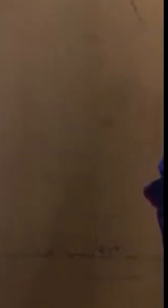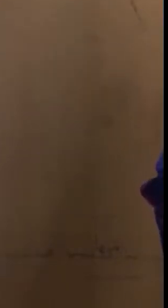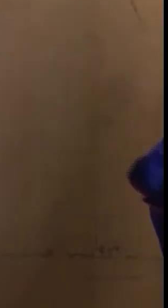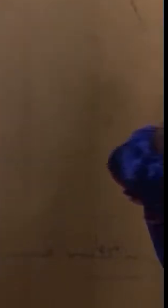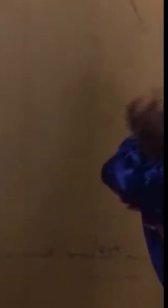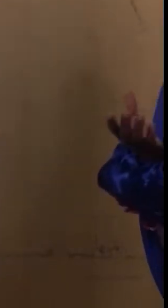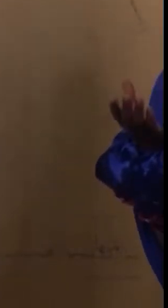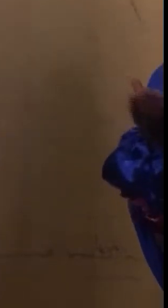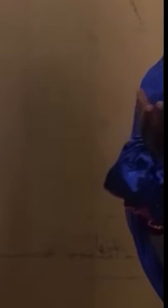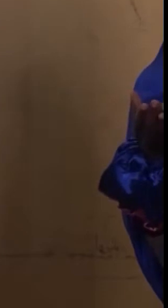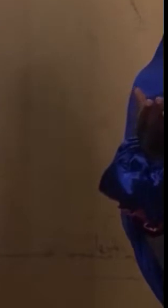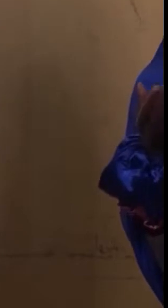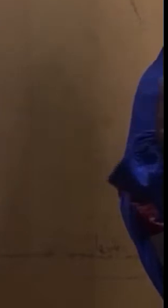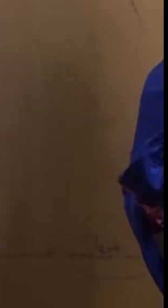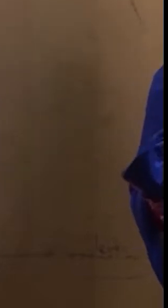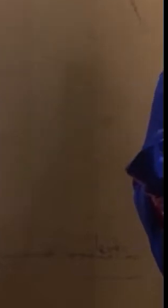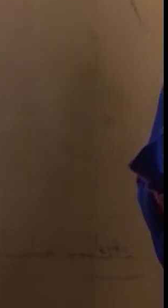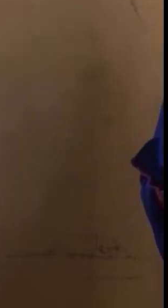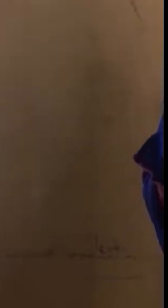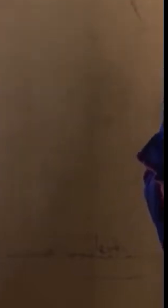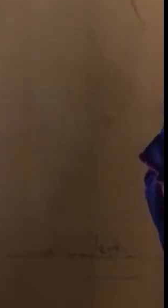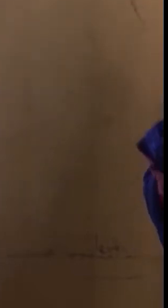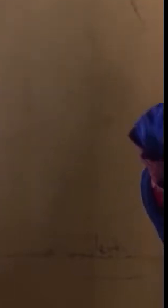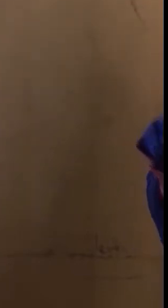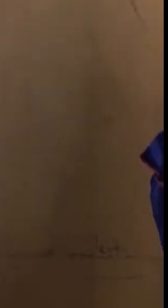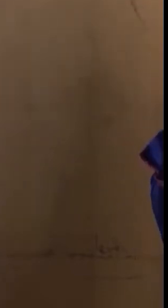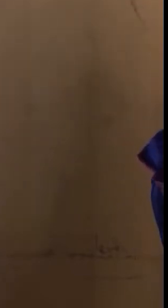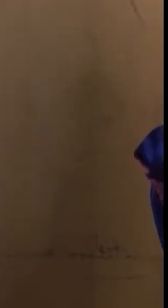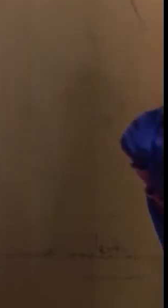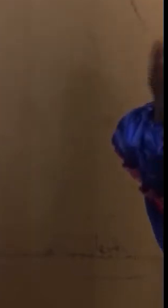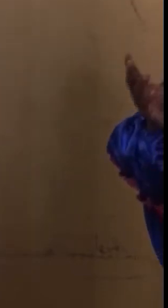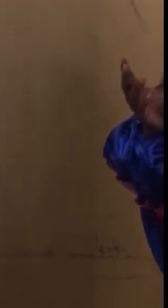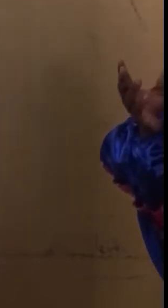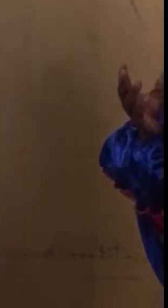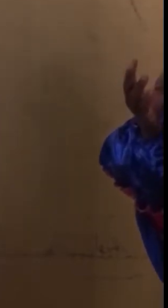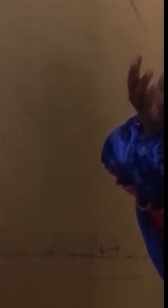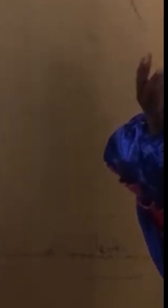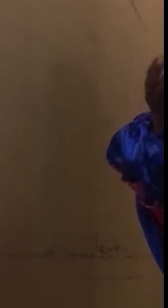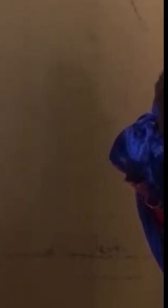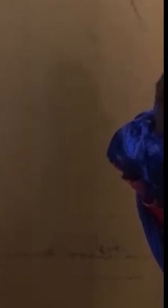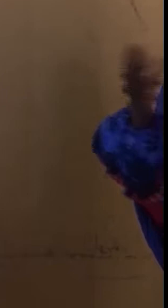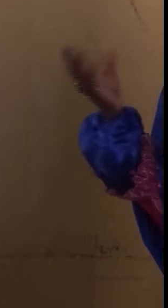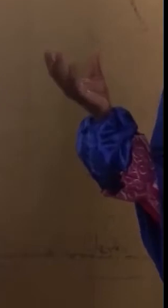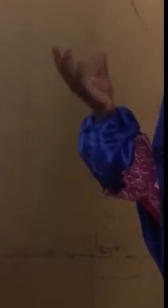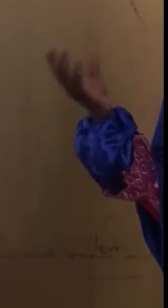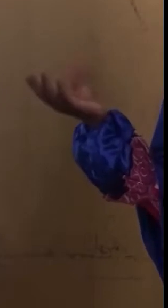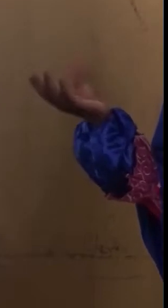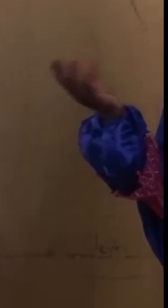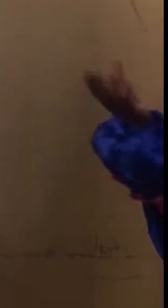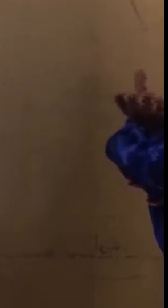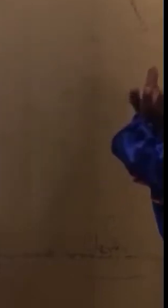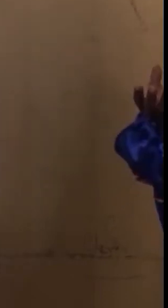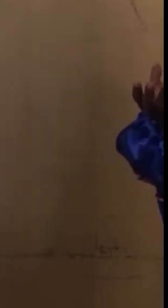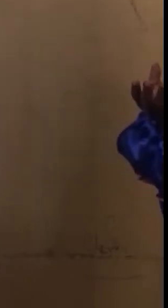wondering, okay, me, I'm having a small garden or small nursery, so is it necessary for me to go and start this